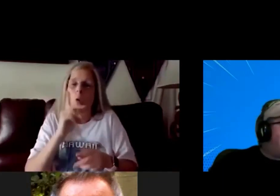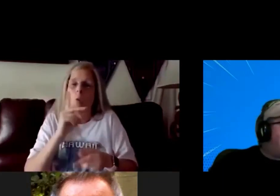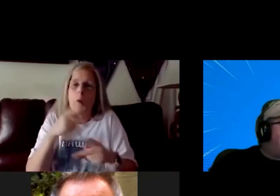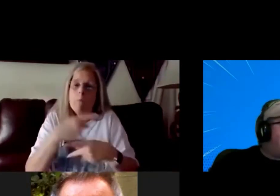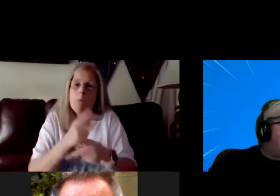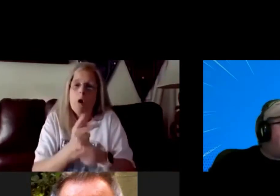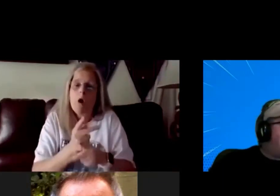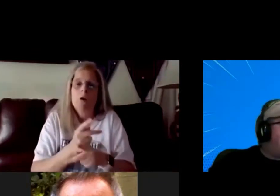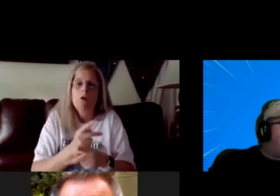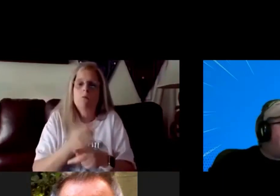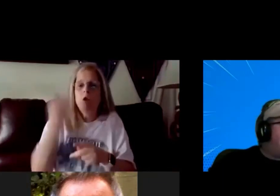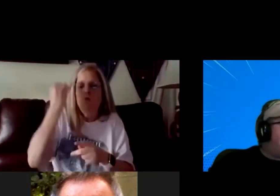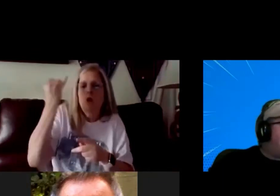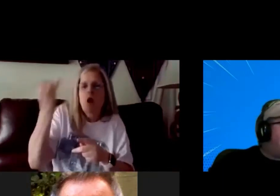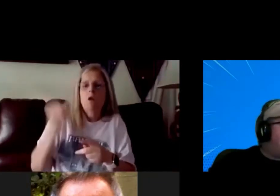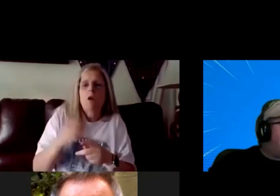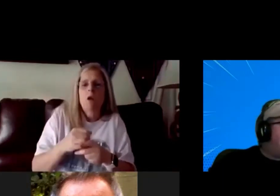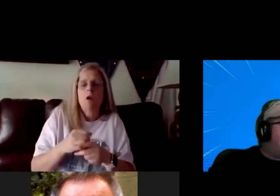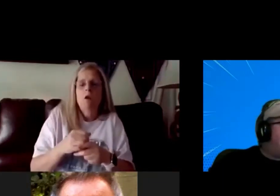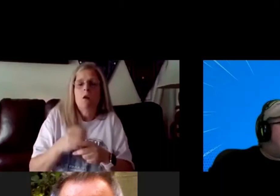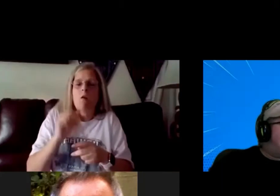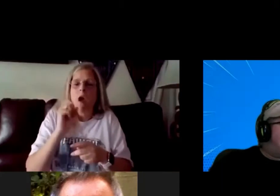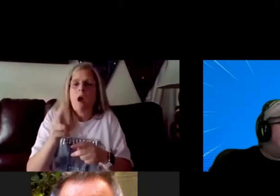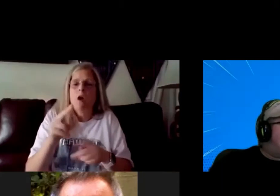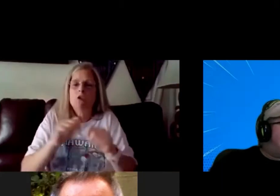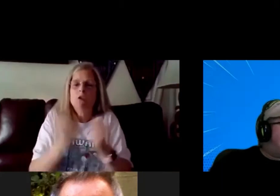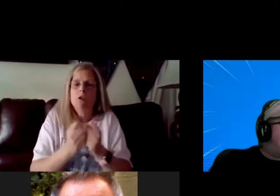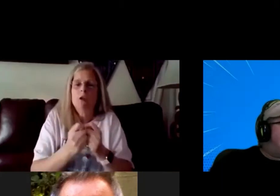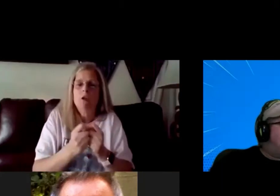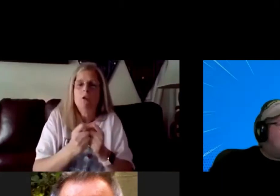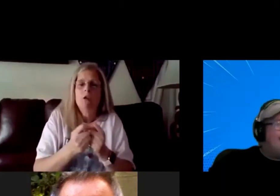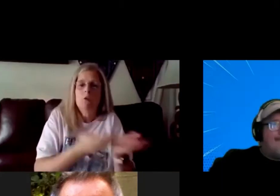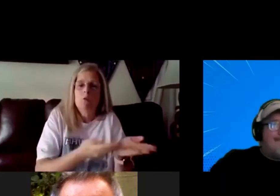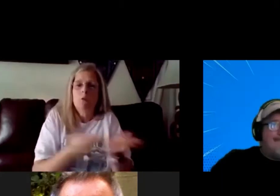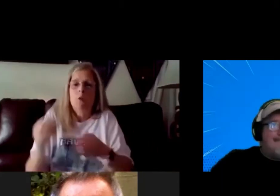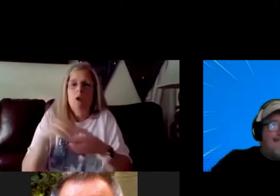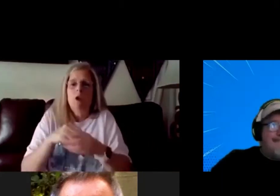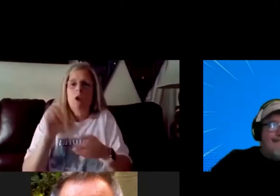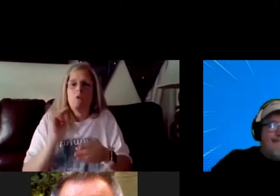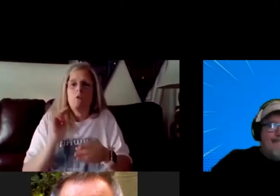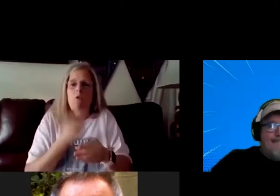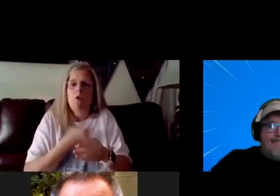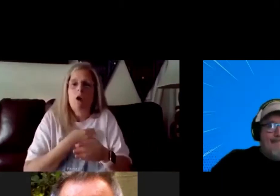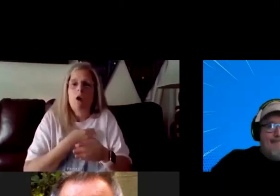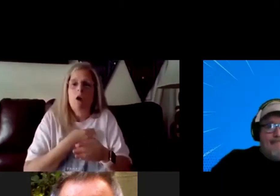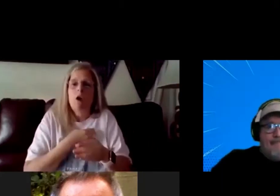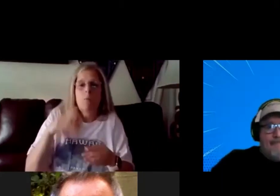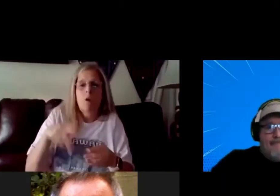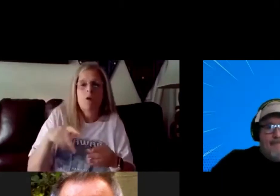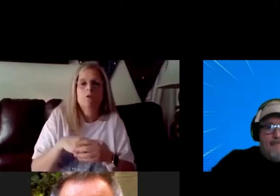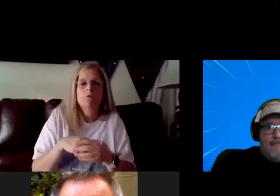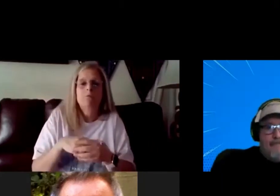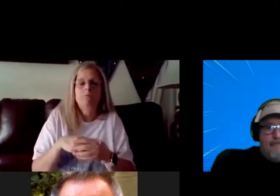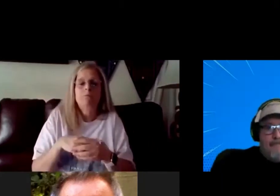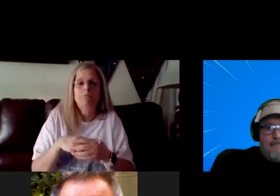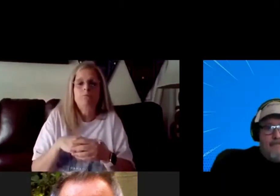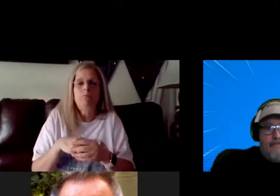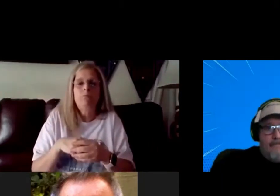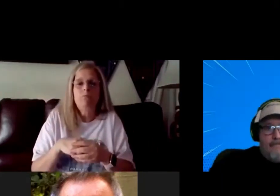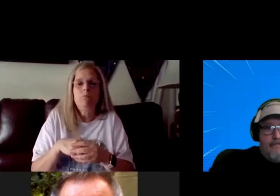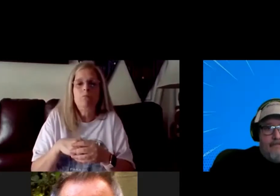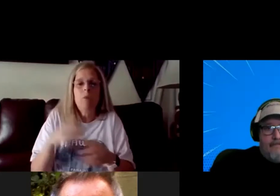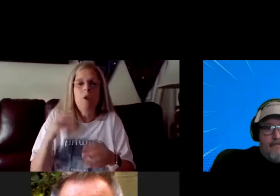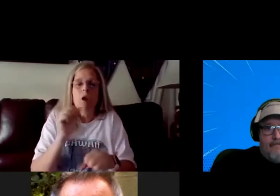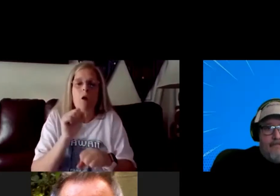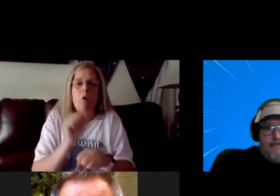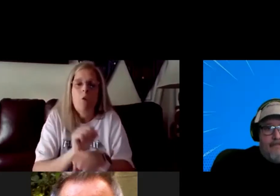idea of what Ash and his team is going to be bringing in for us into Onpassive. And I want to talk